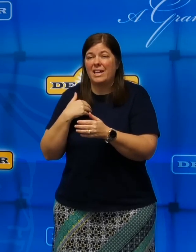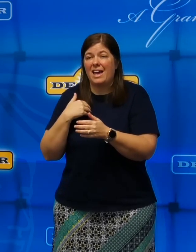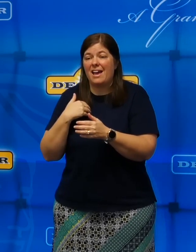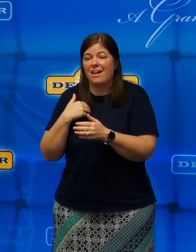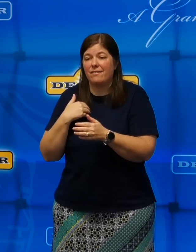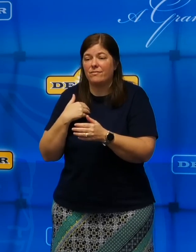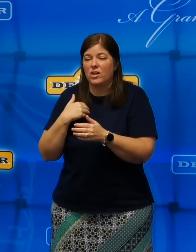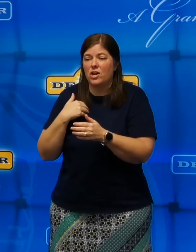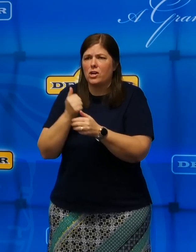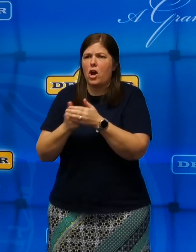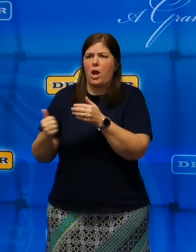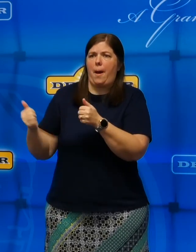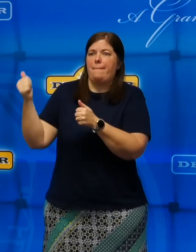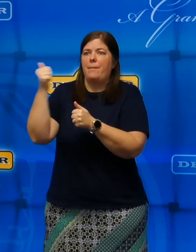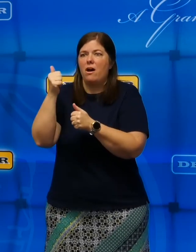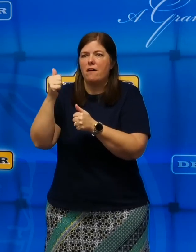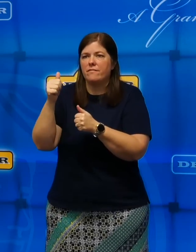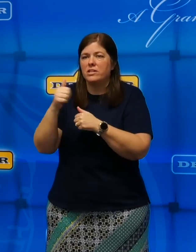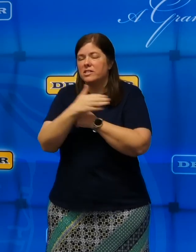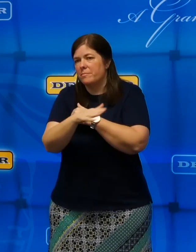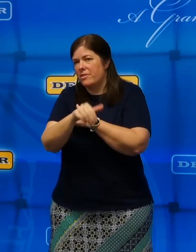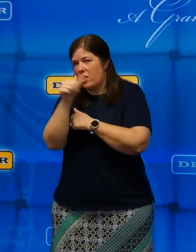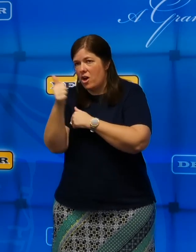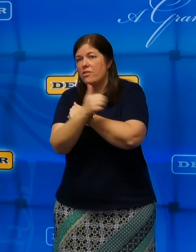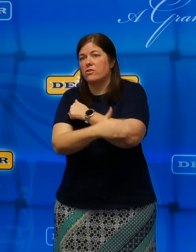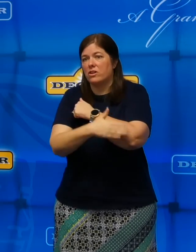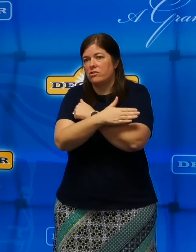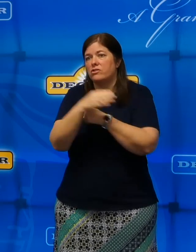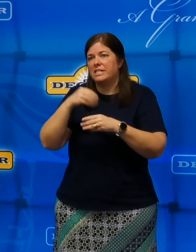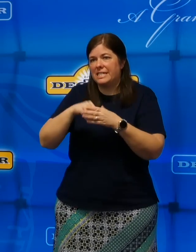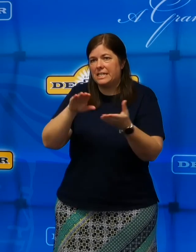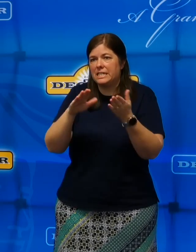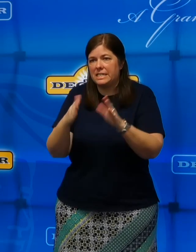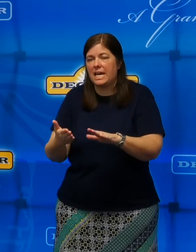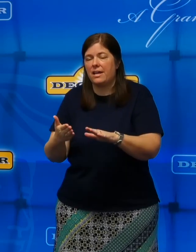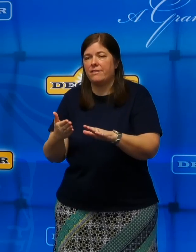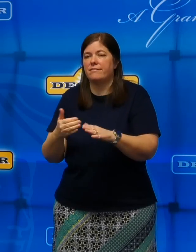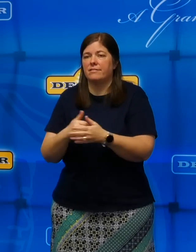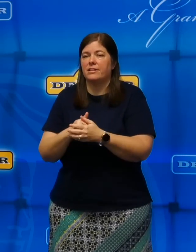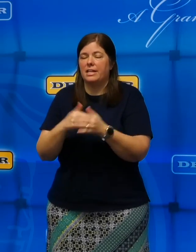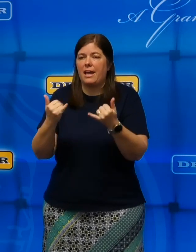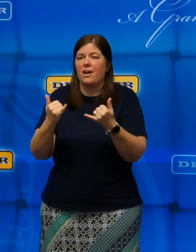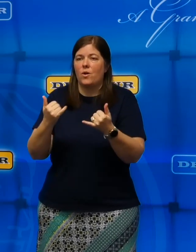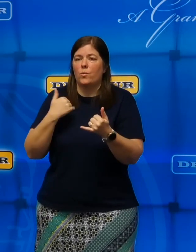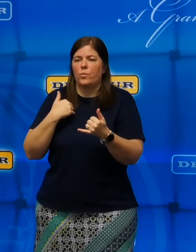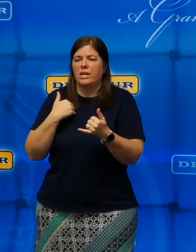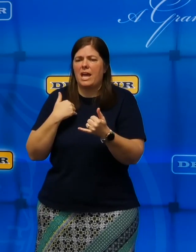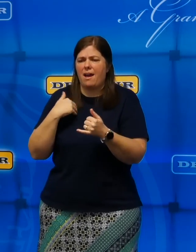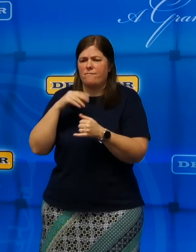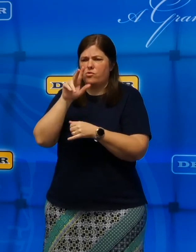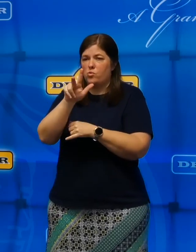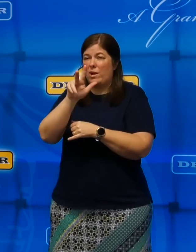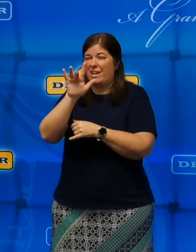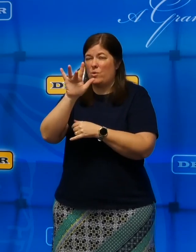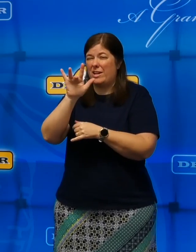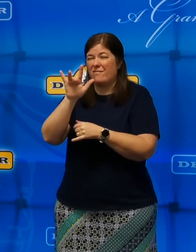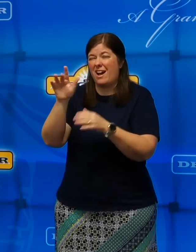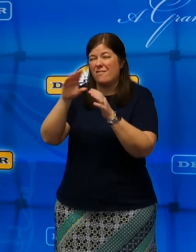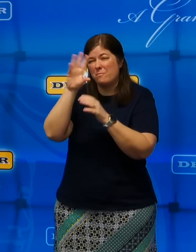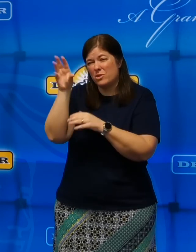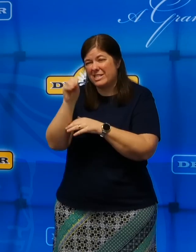superseded many other countries in the death rate. In fact, we represent 25% of the deaths in the entire